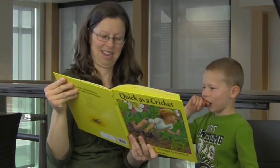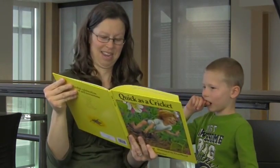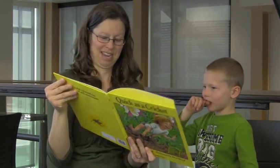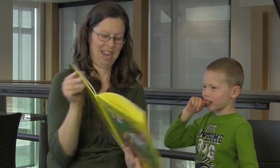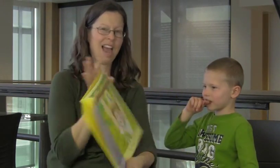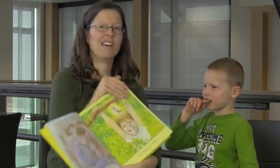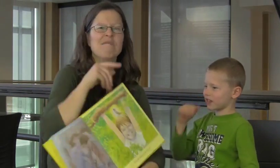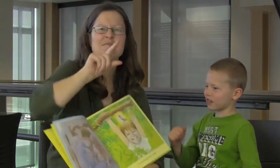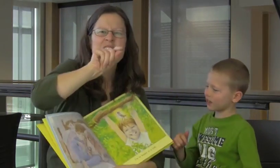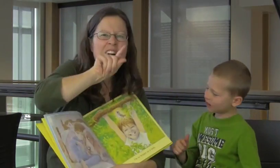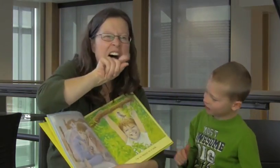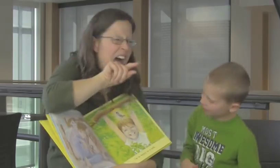It's a bird.